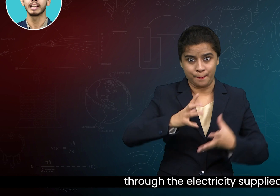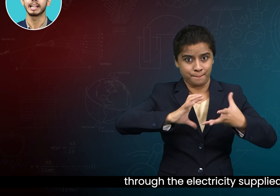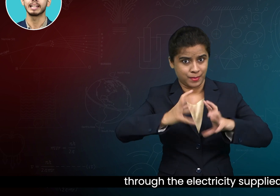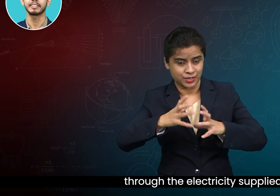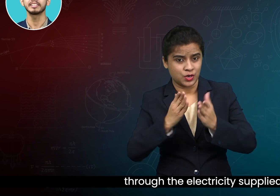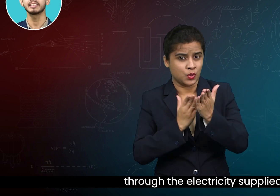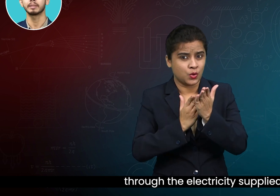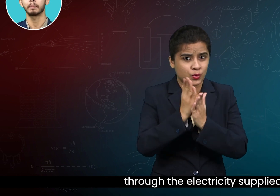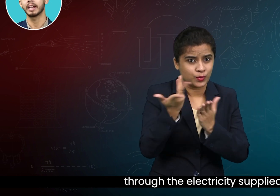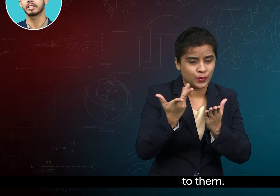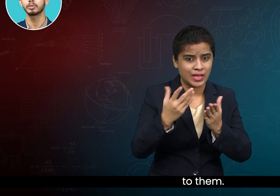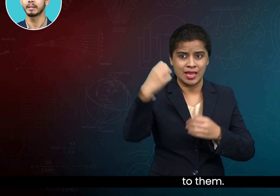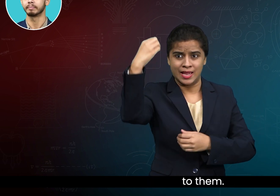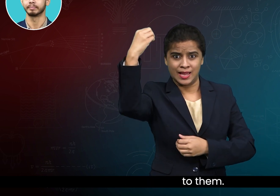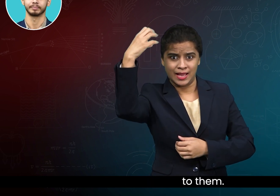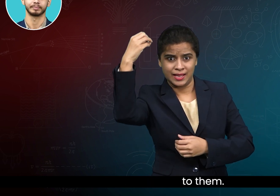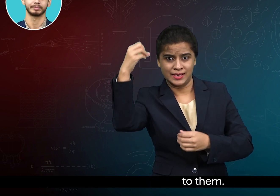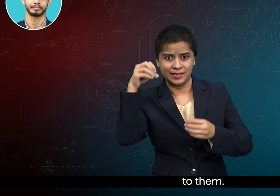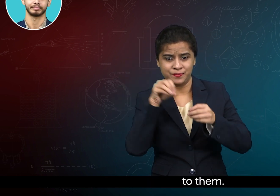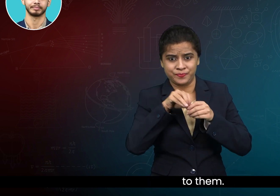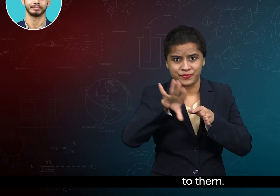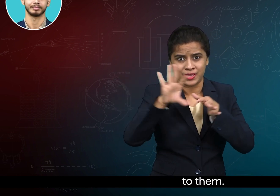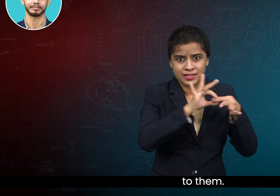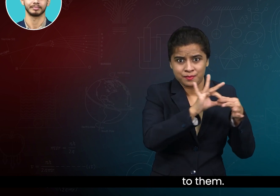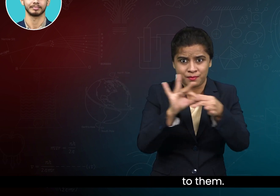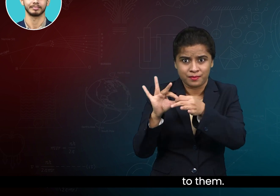the electricity supplied to them.